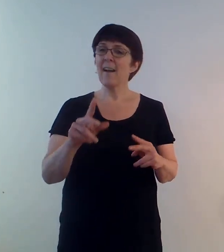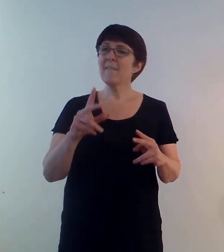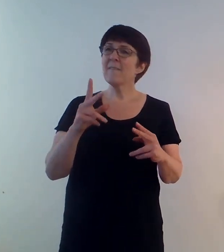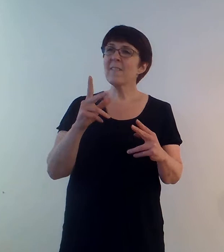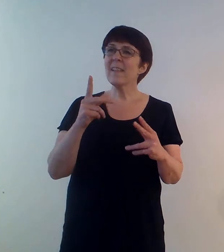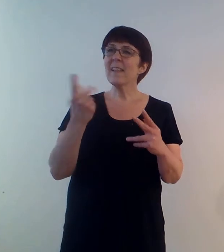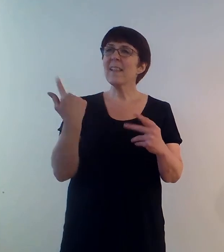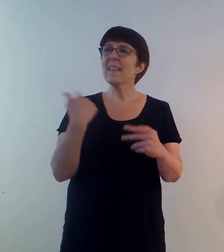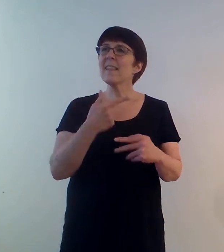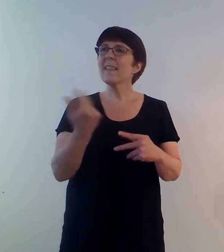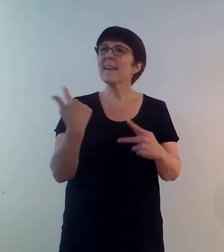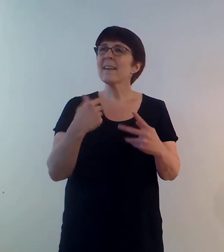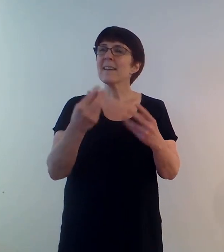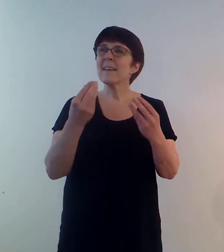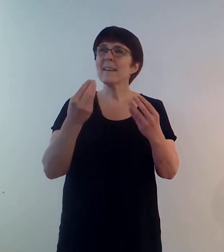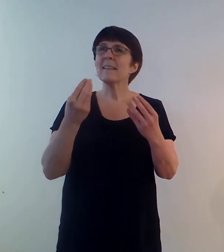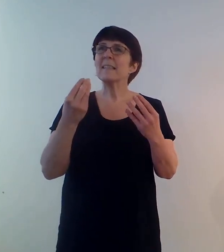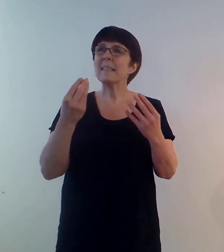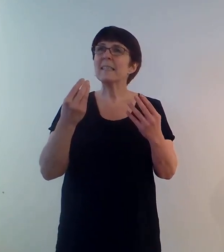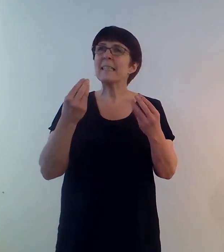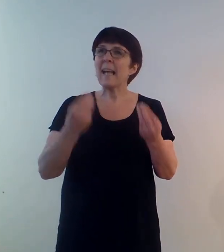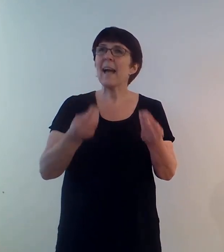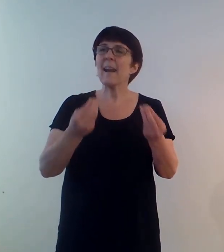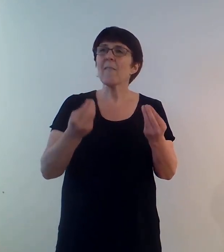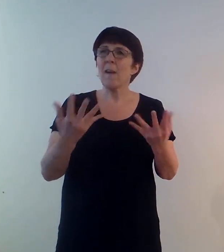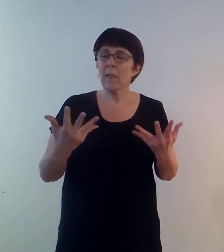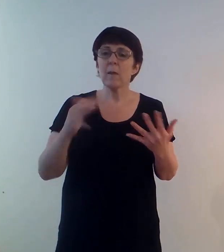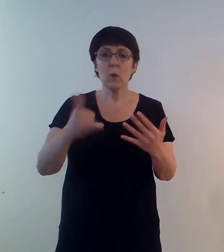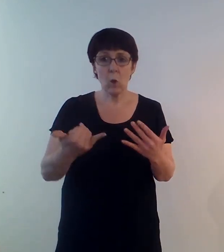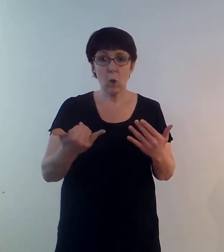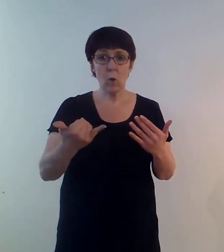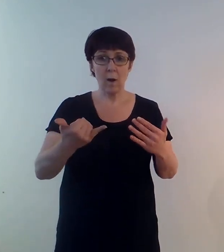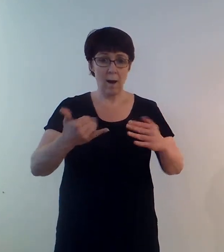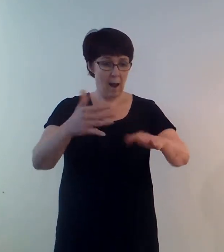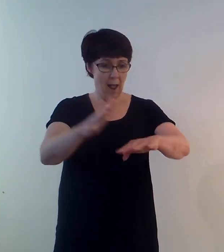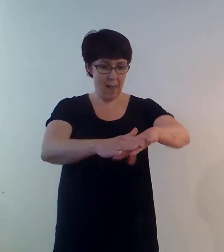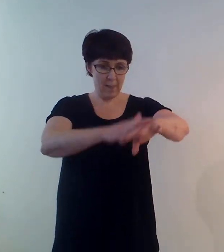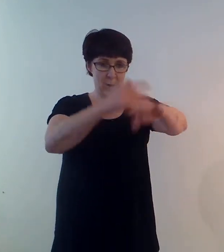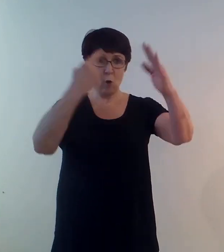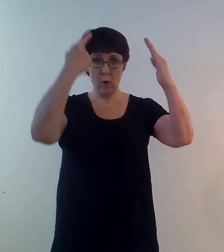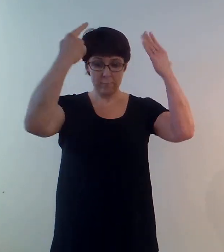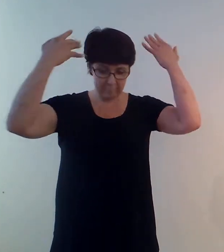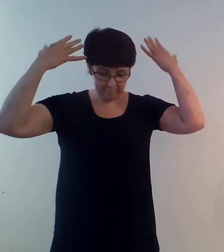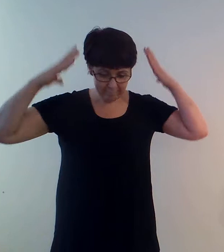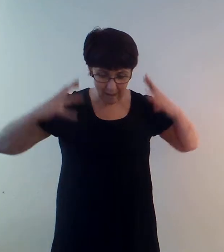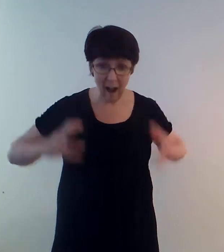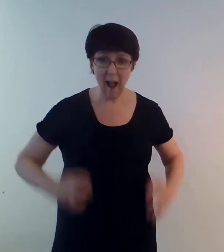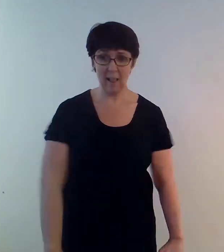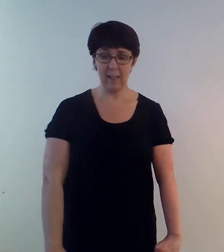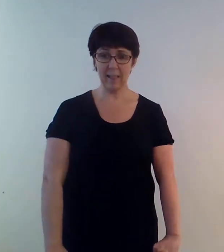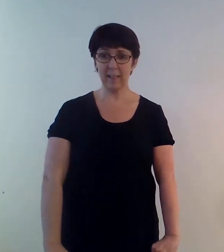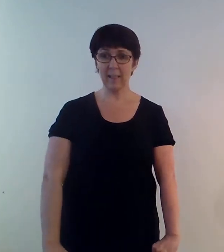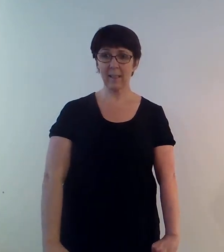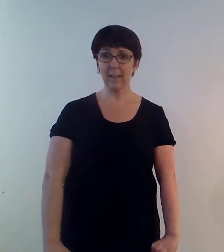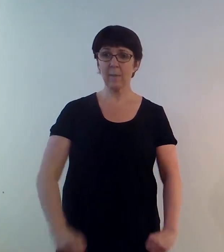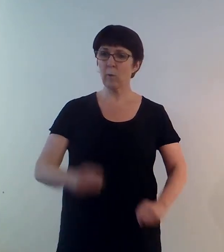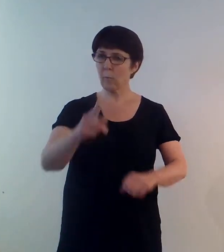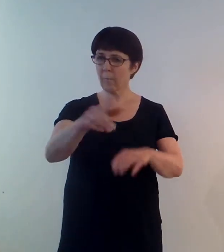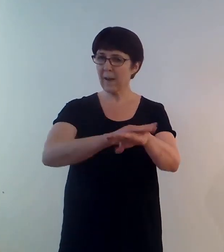literally head to foot muscles, you would not believe what works when you're in a handstand. You're about to find out. It's also fun. You know, we're going to learn